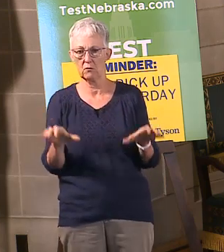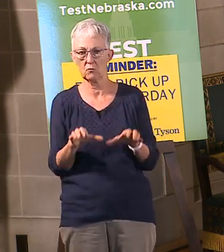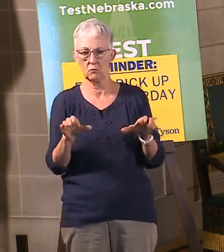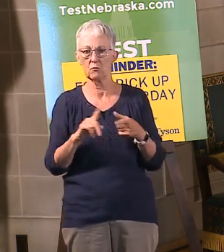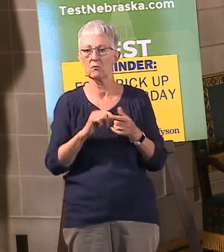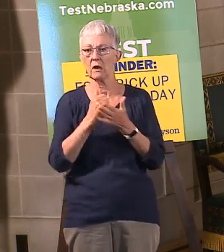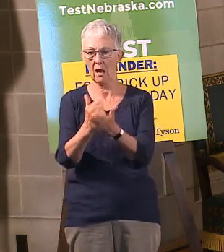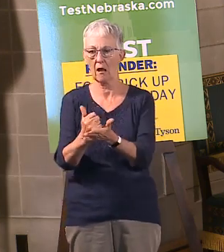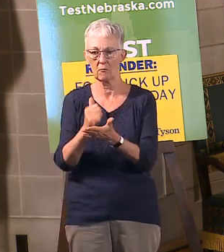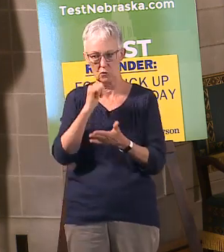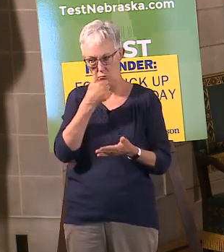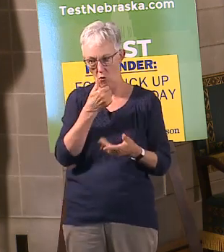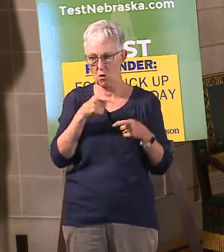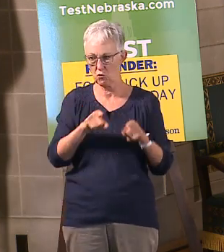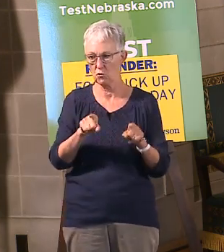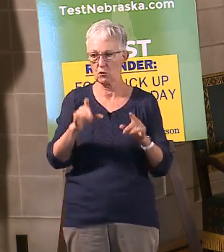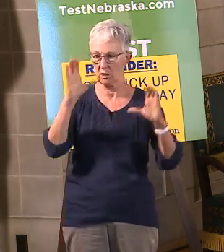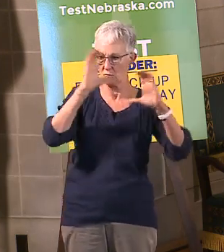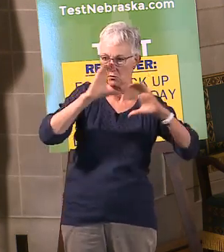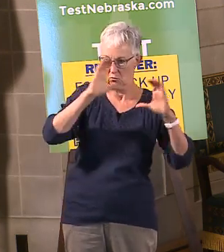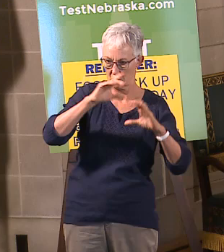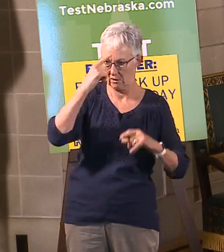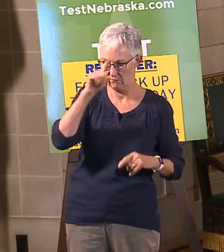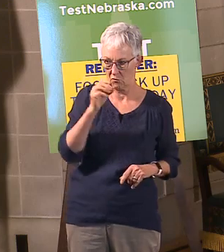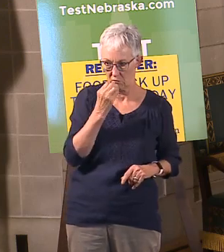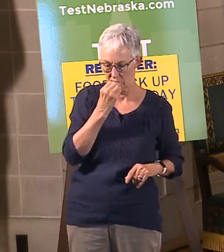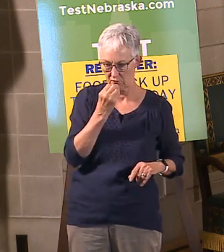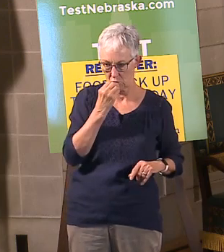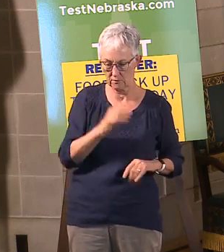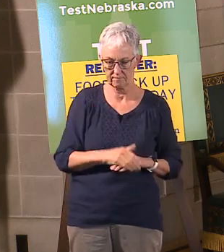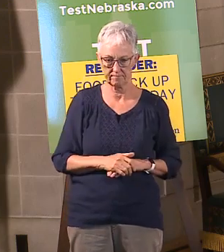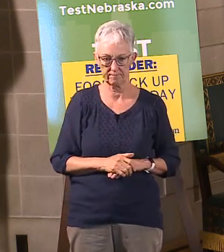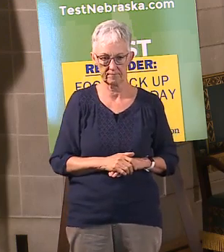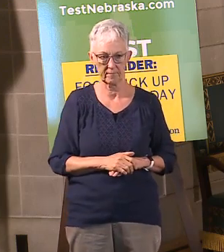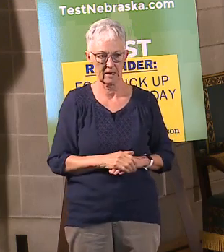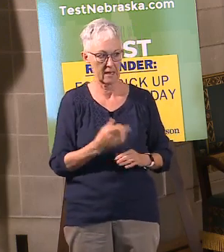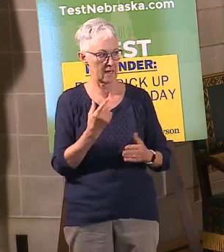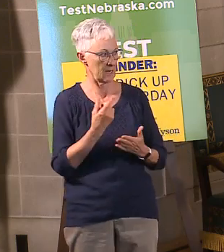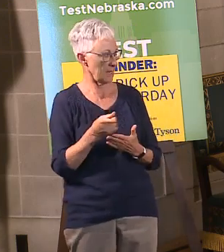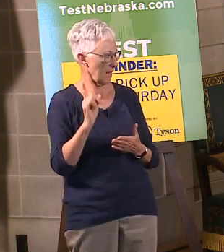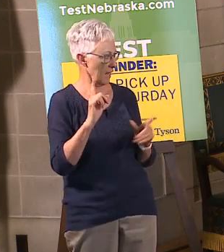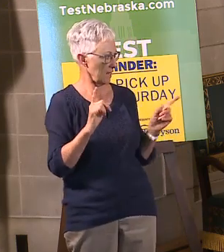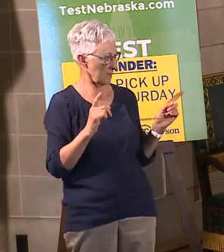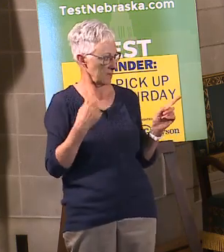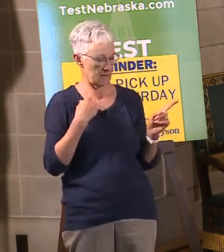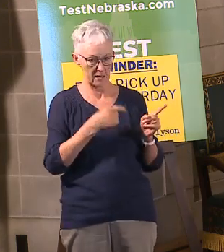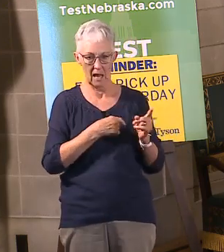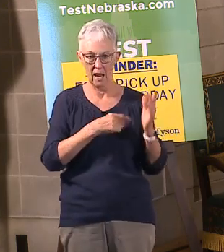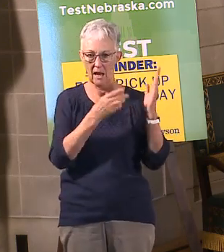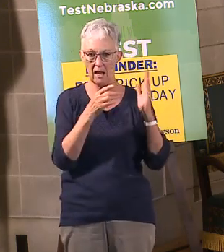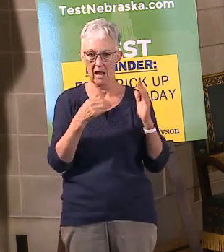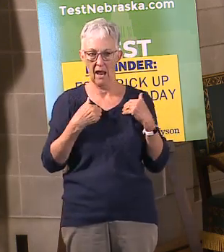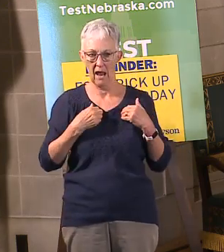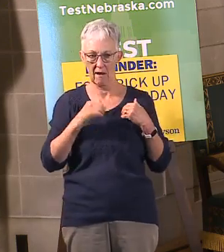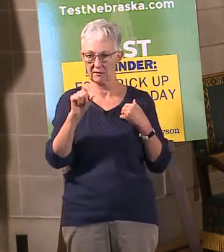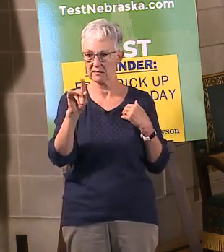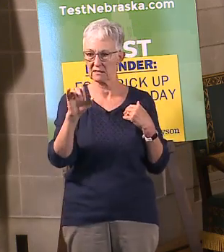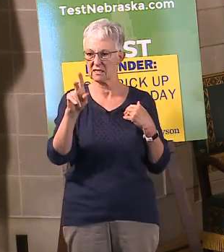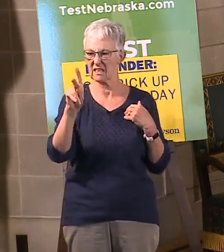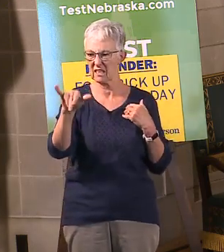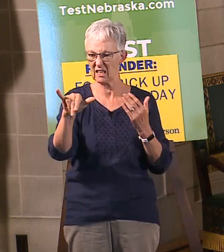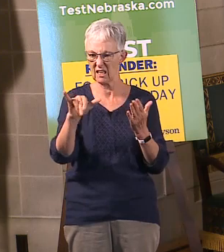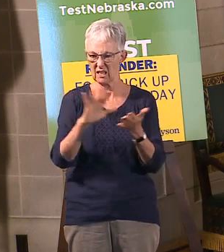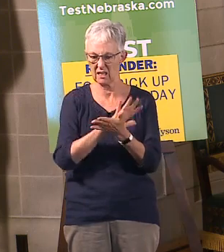Food. First of all, our scouts last weekend fanned out and put all these sticky notes out in the community. And there should be